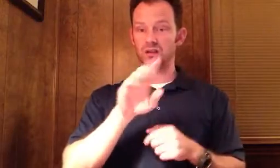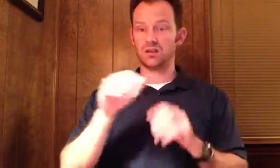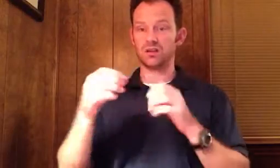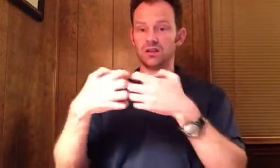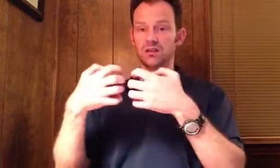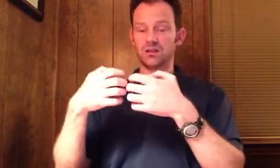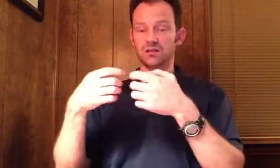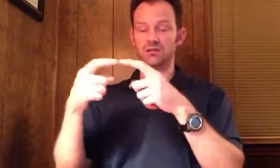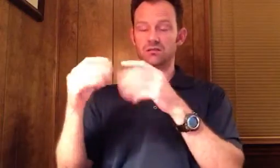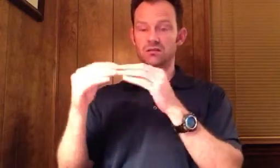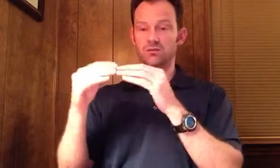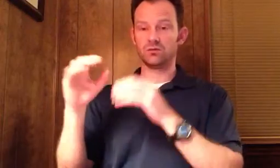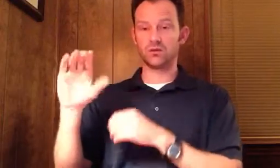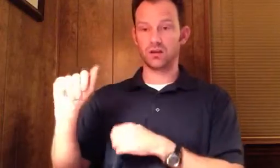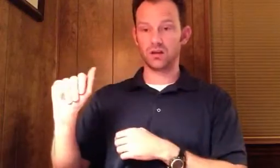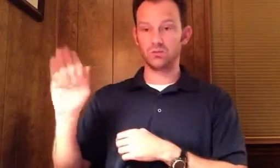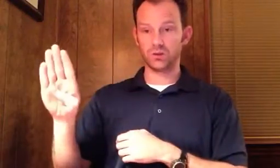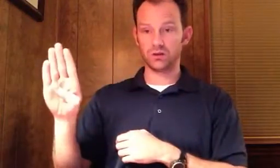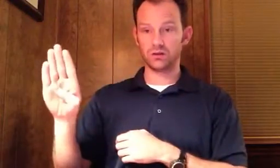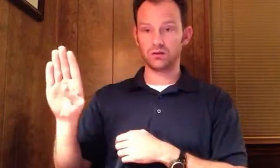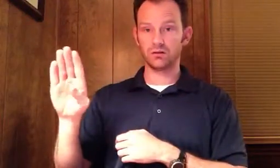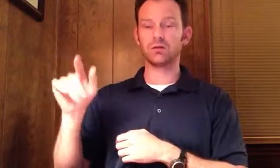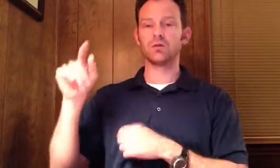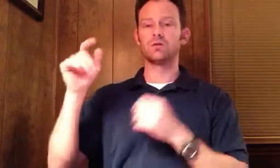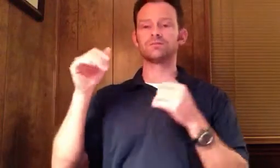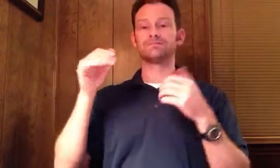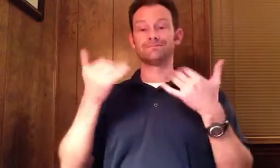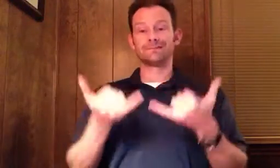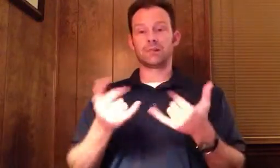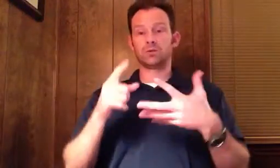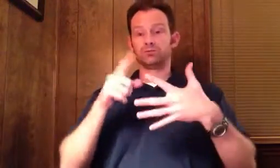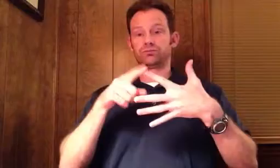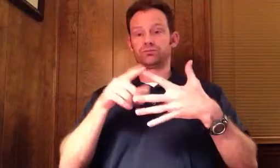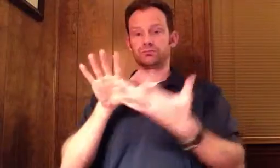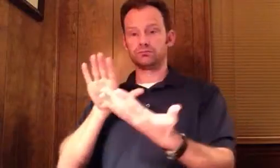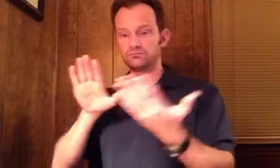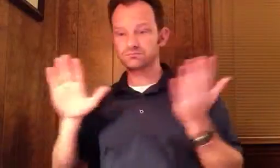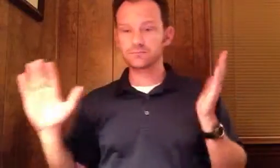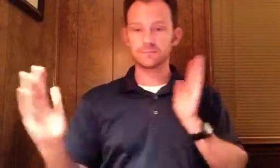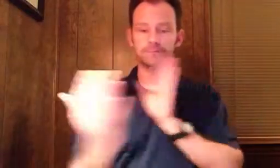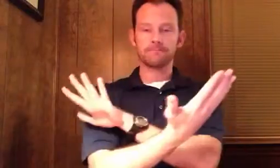AB. This time you have a single reactant giving you 2 products, a different format.